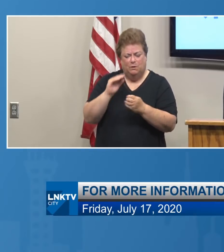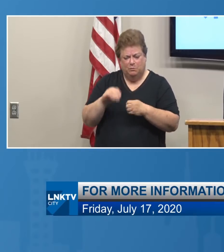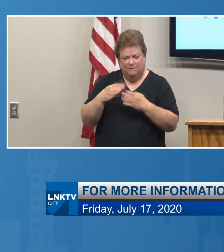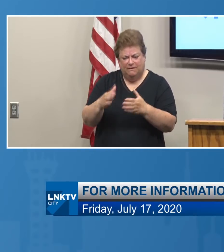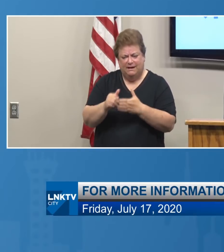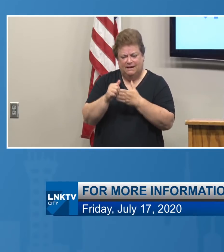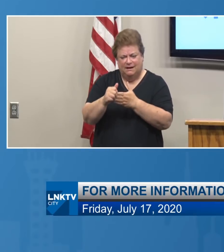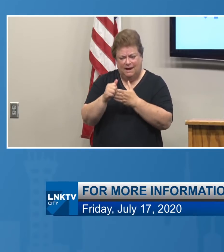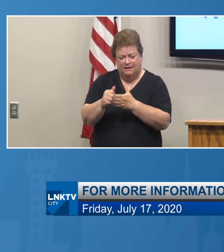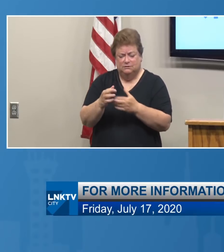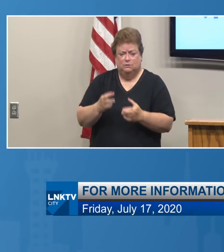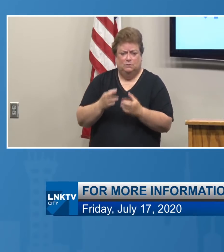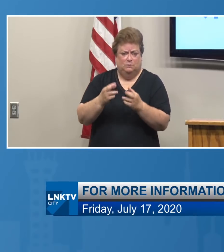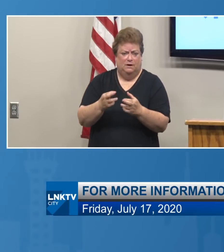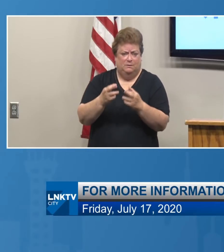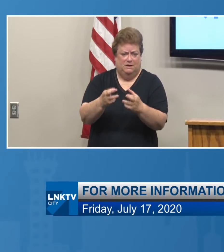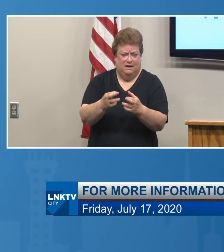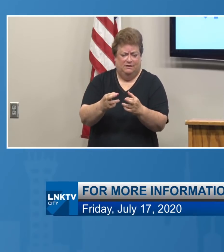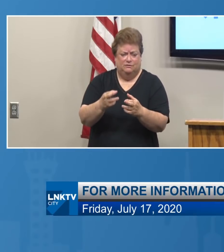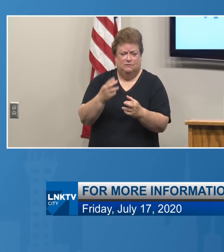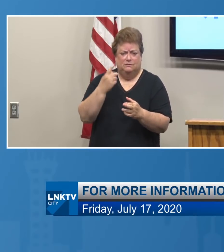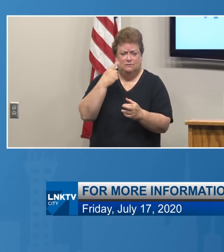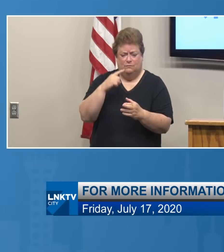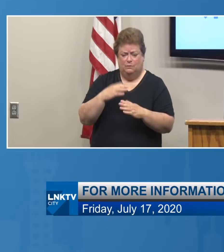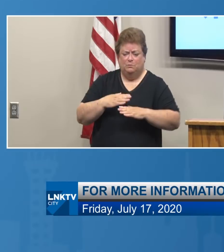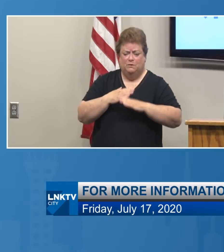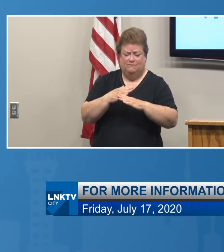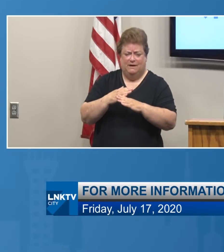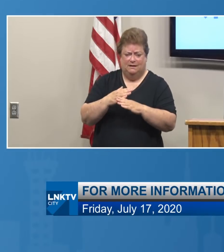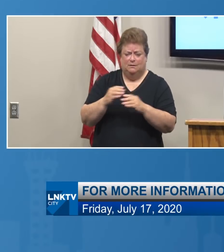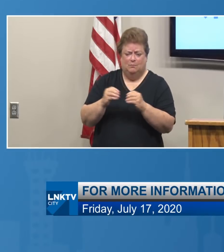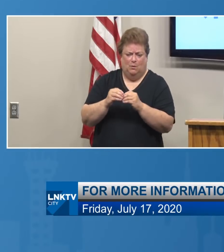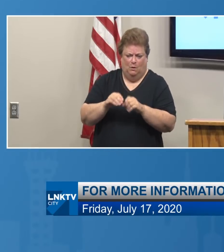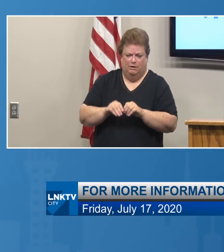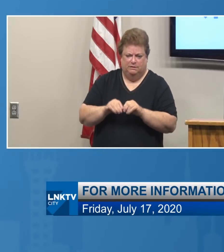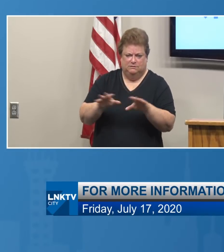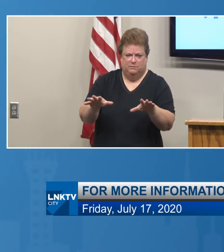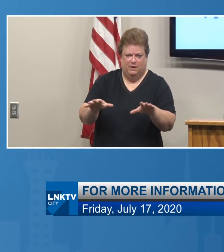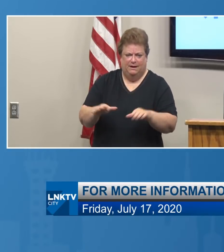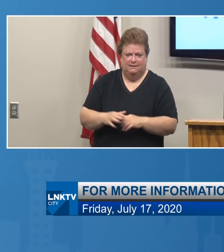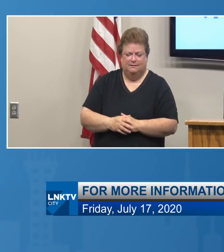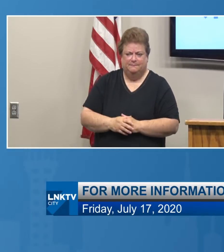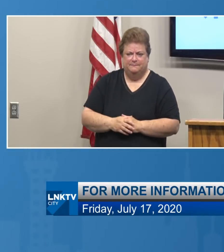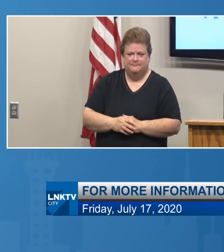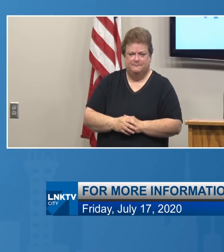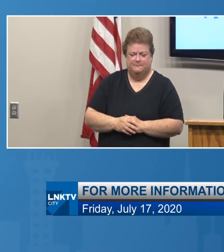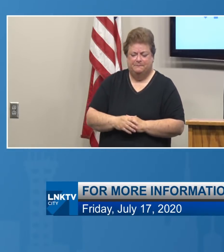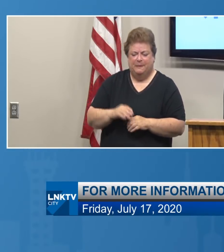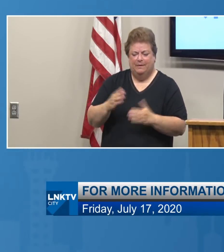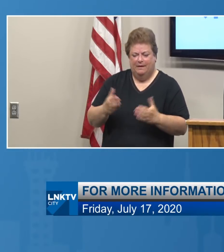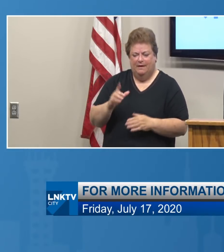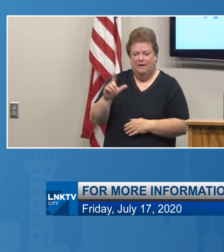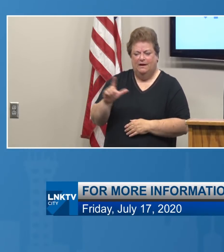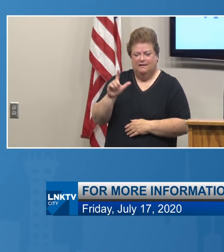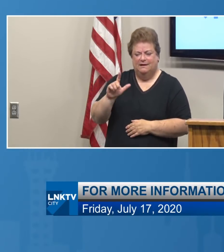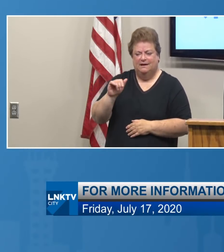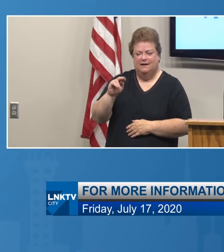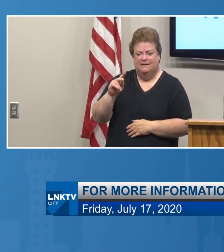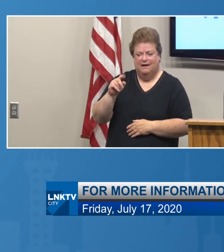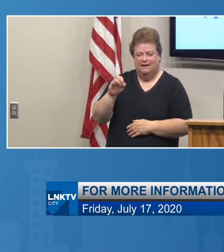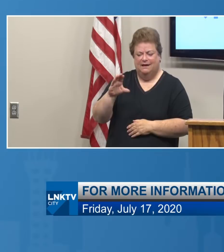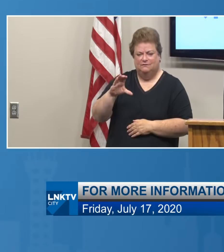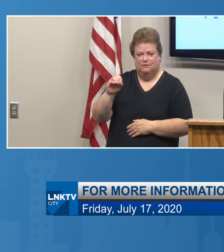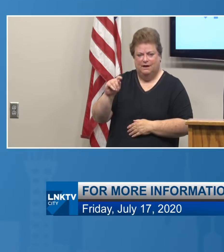providing guidance and recommendations to prevent the spread of COVID-19 in Lincoln and Lancaster